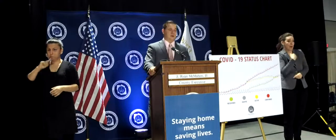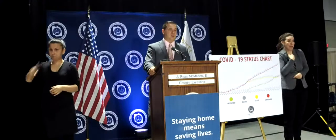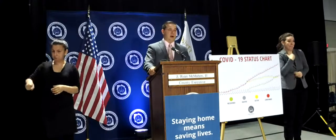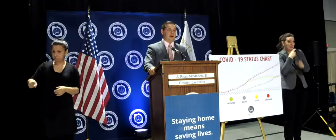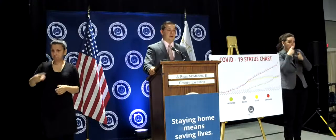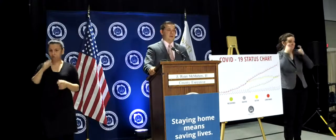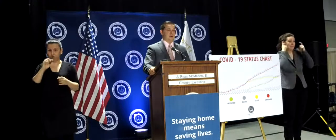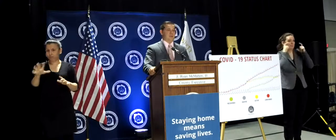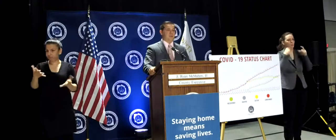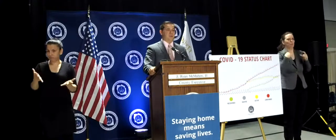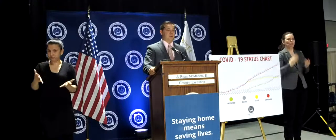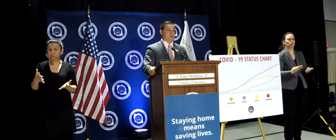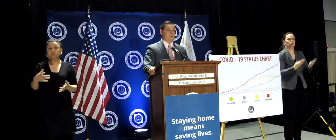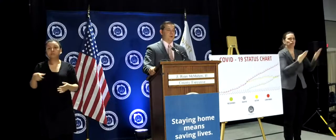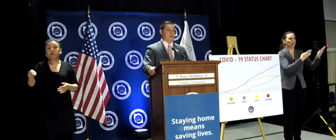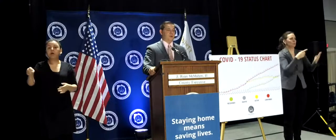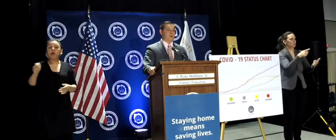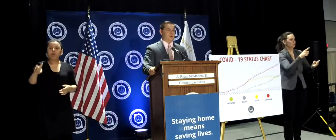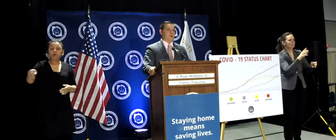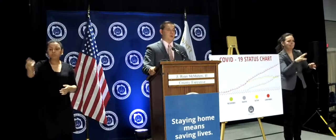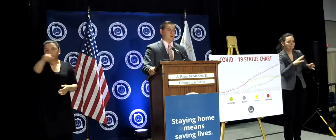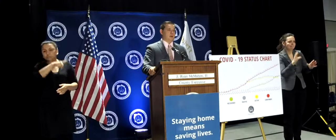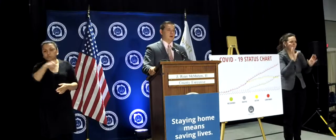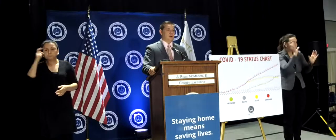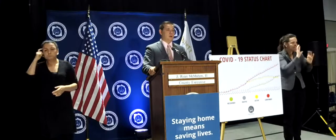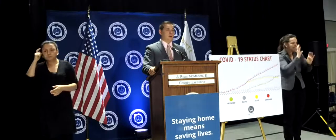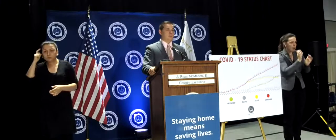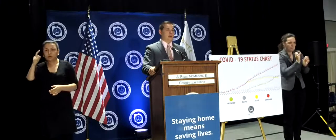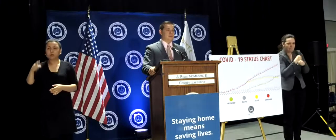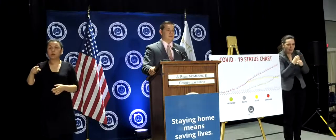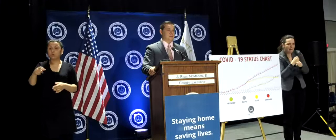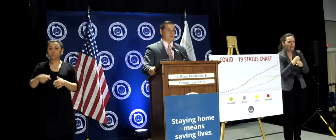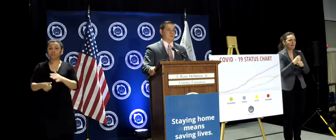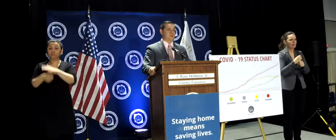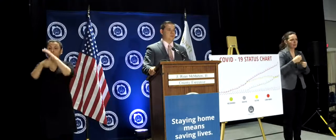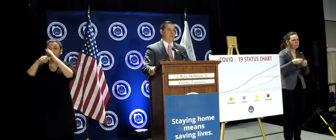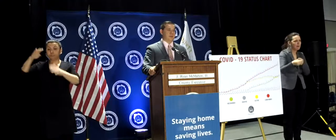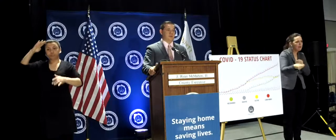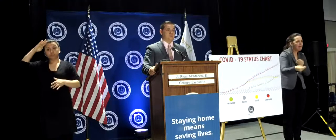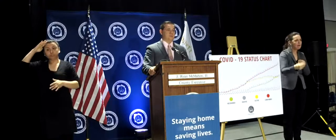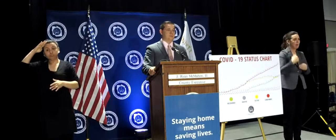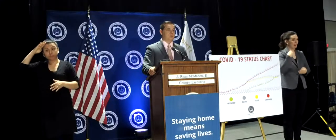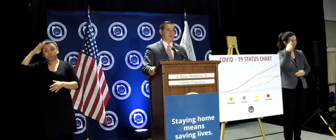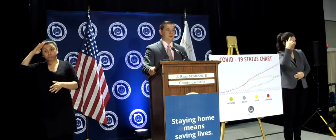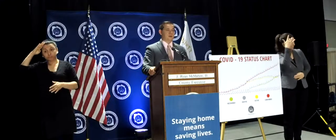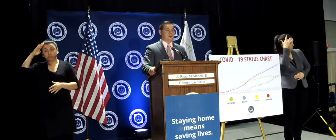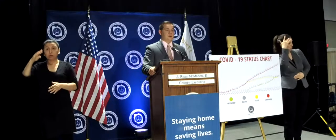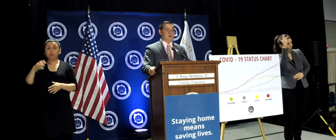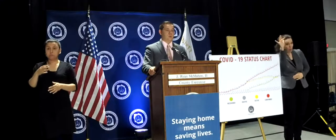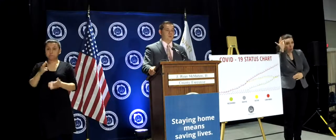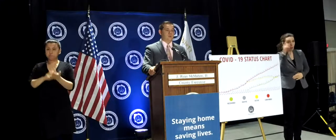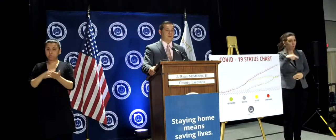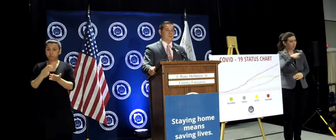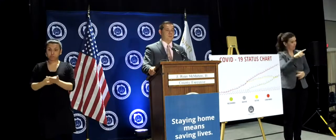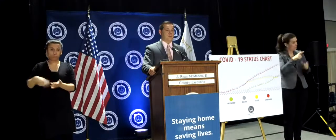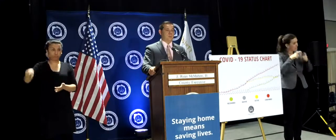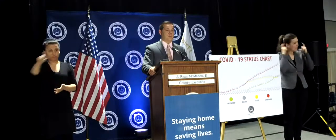it's very wise that people, when they're in public, wear a mask. It's risk mitigation. And